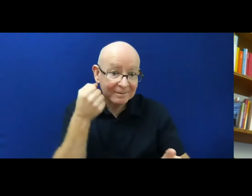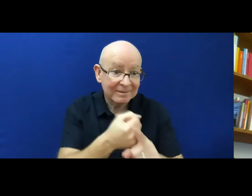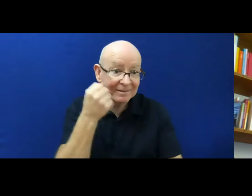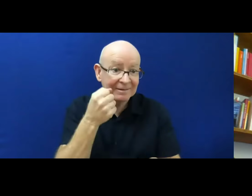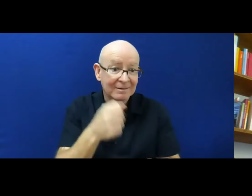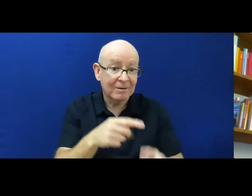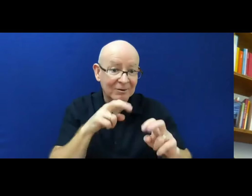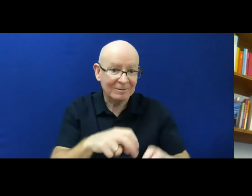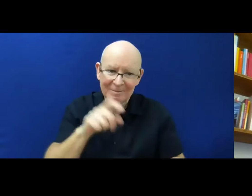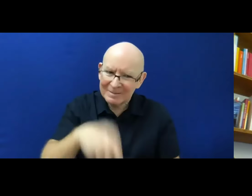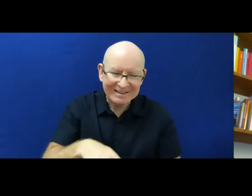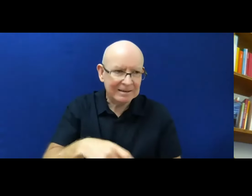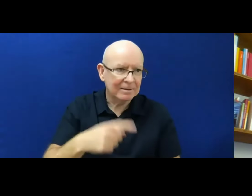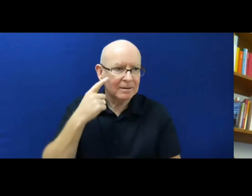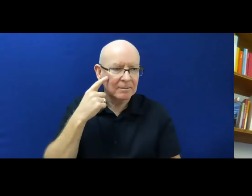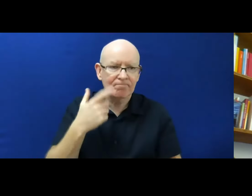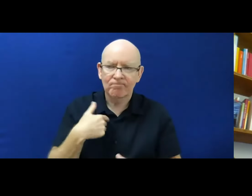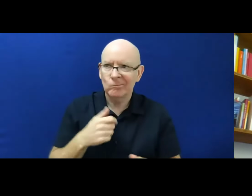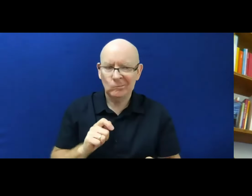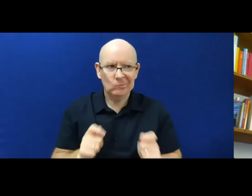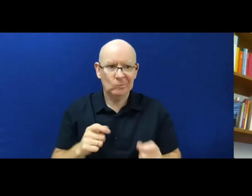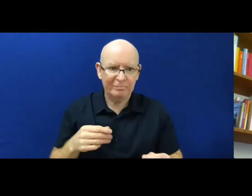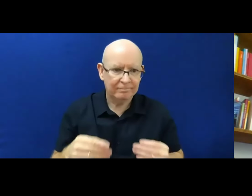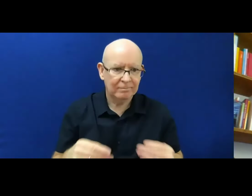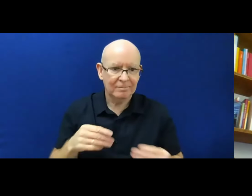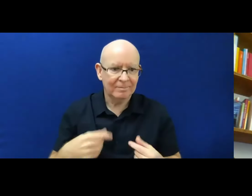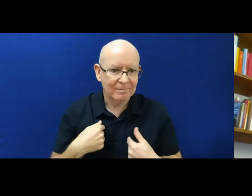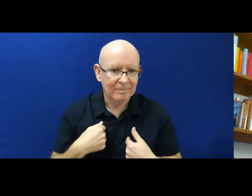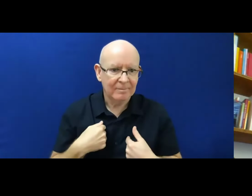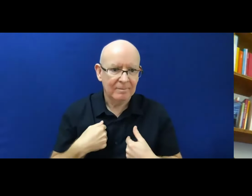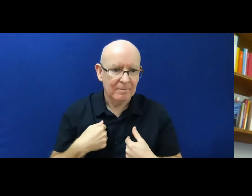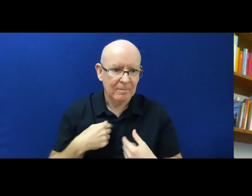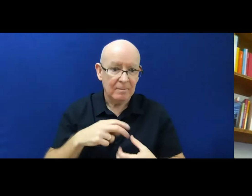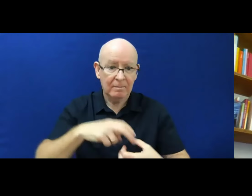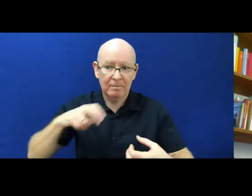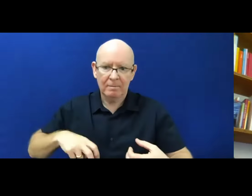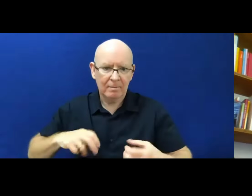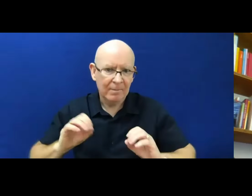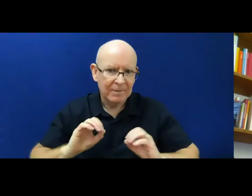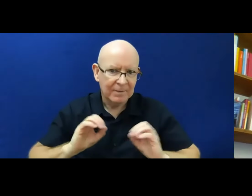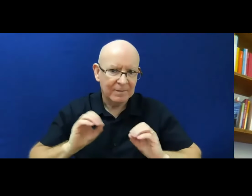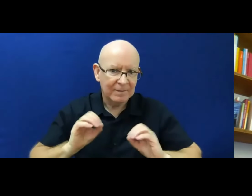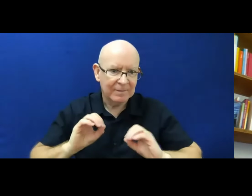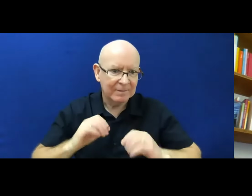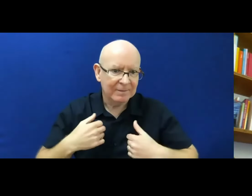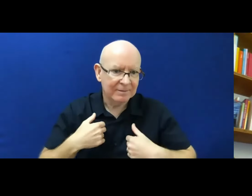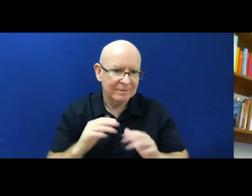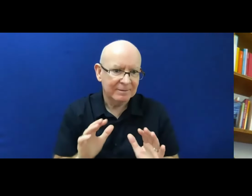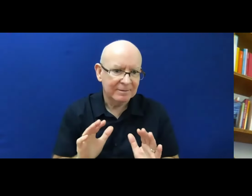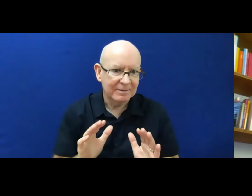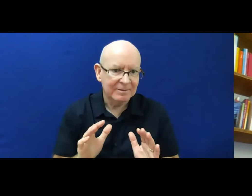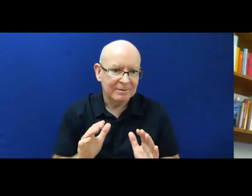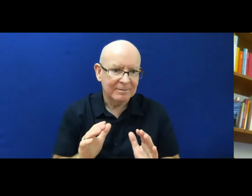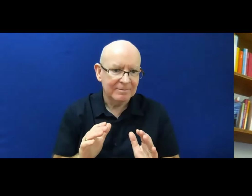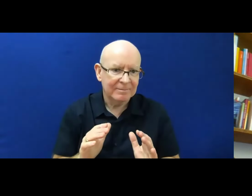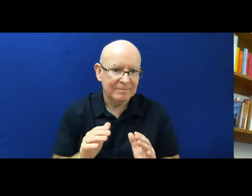leaving out or producing, leaving out on the principles of producing good and